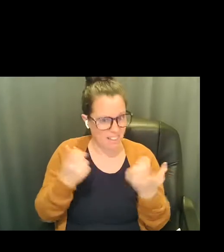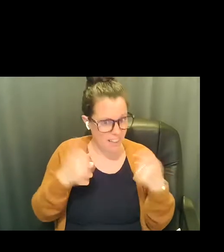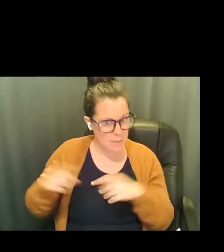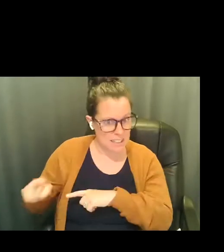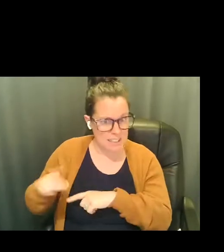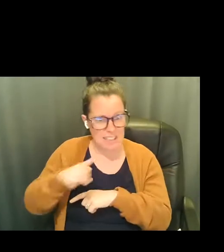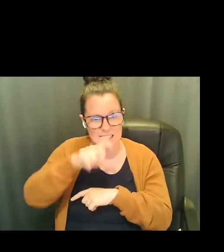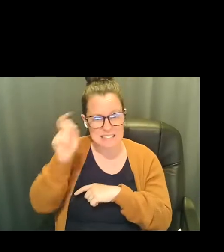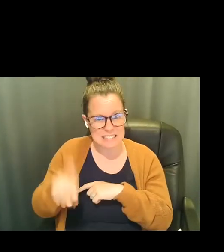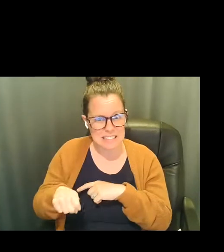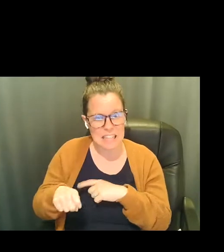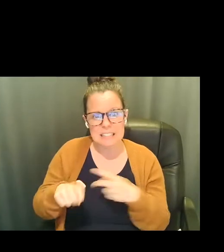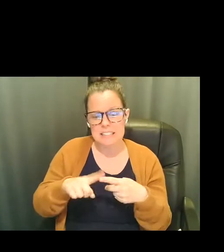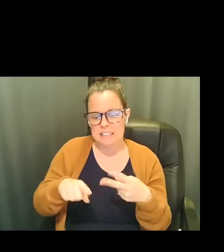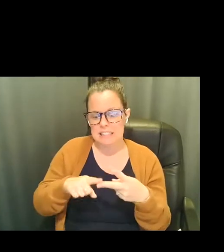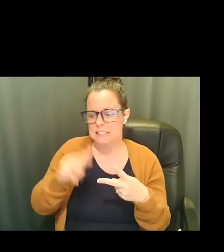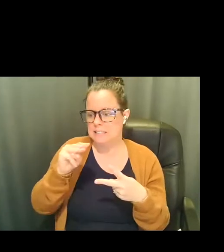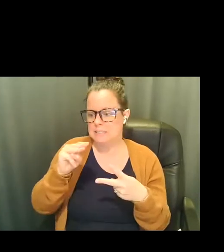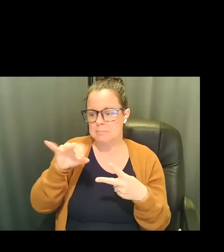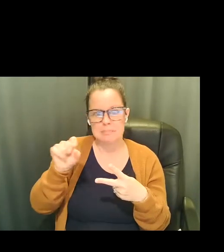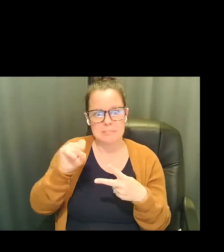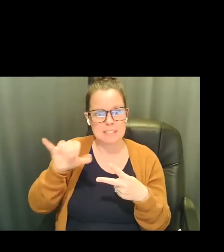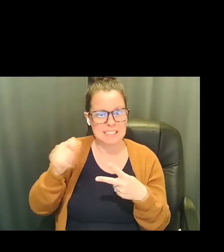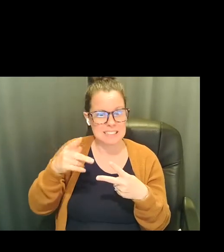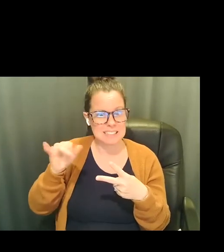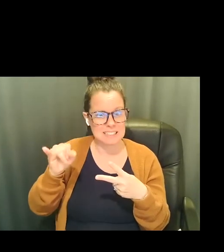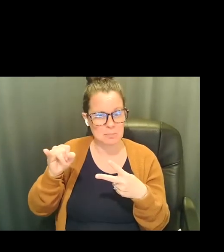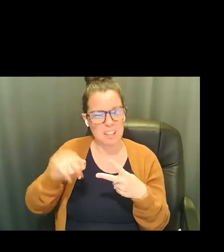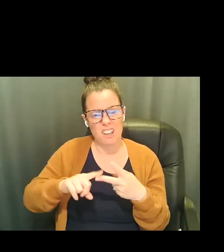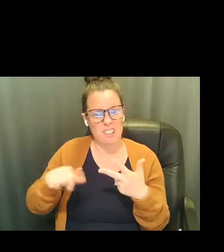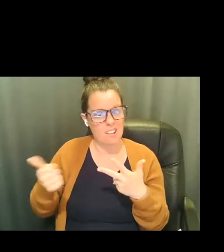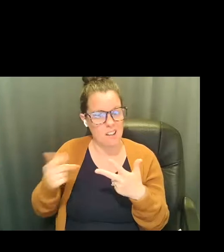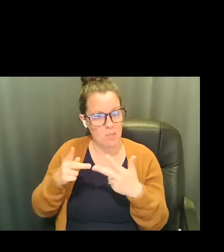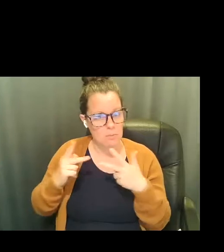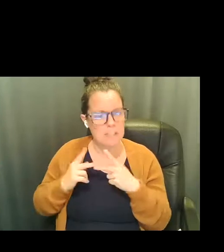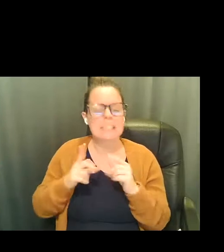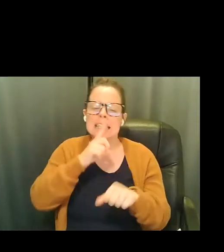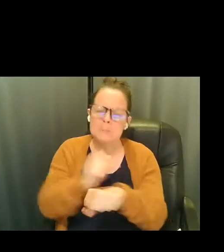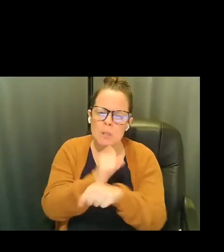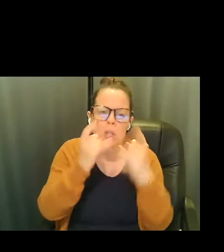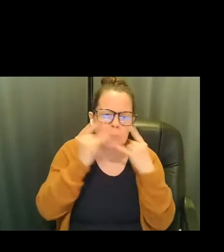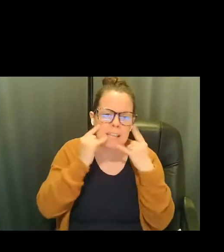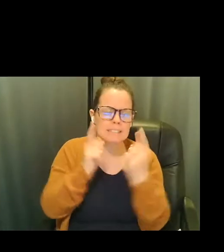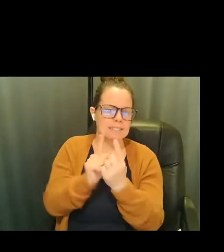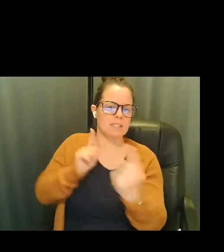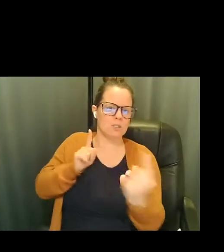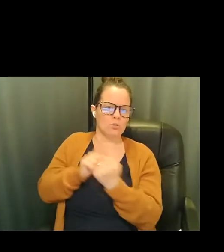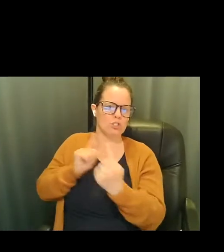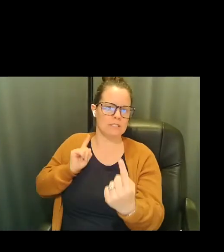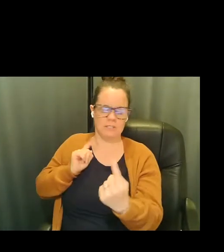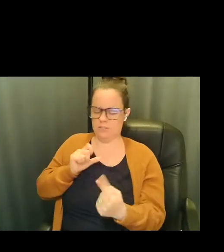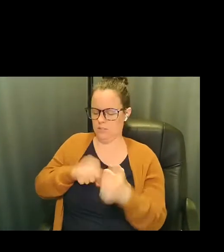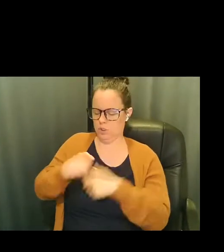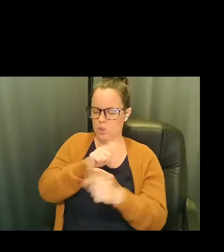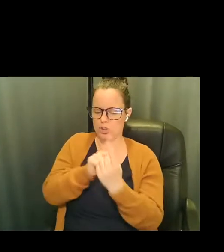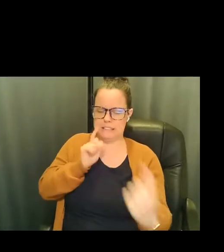Texas, Mississippi, and elsewhere, especially masks and distancing requirements, may be